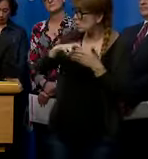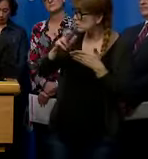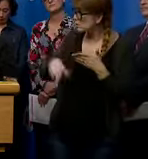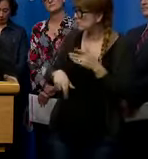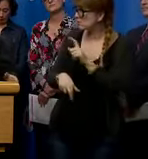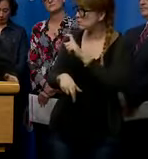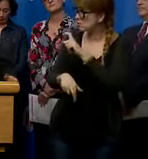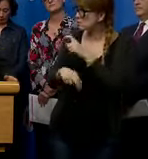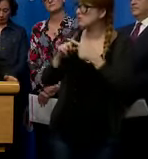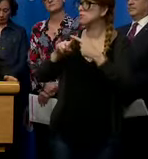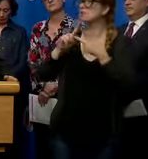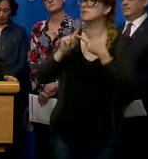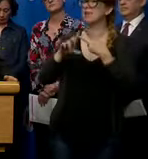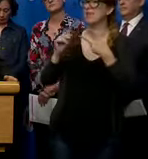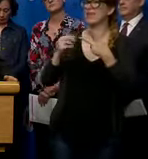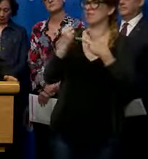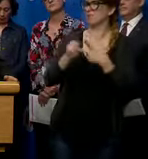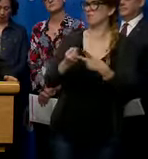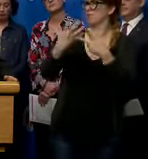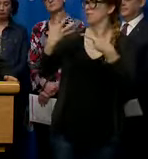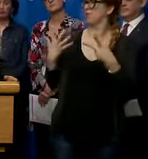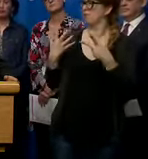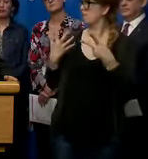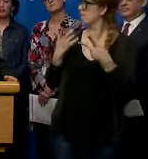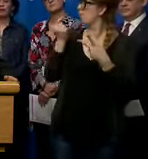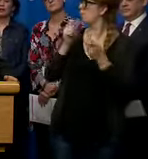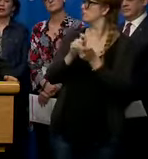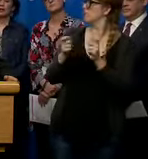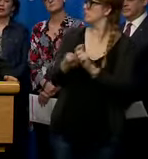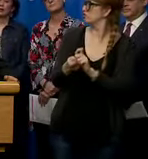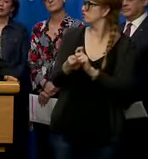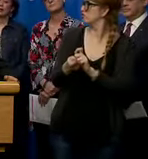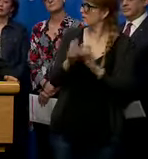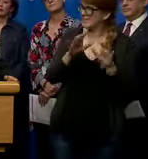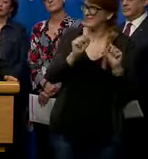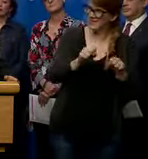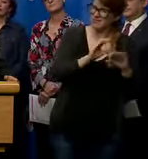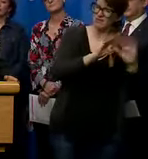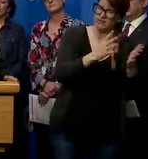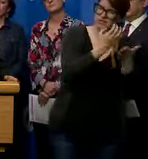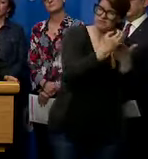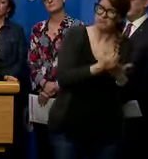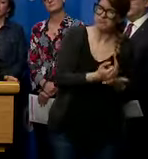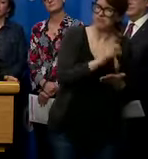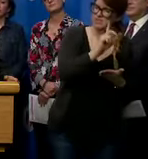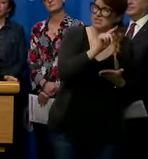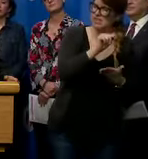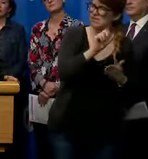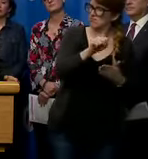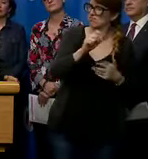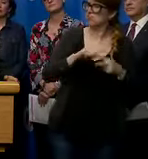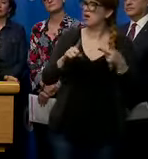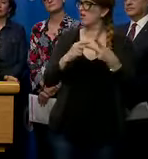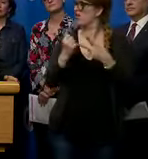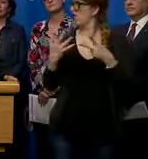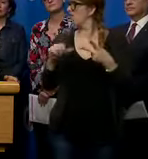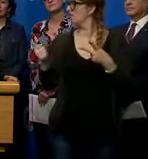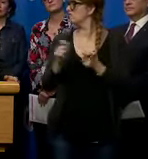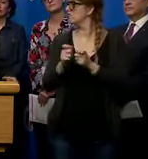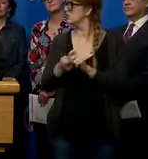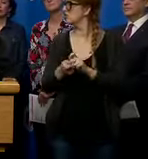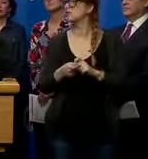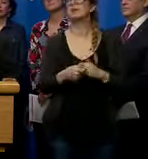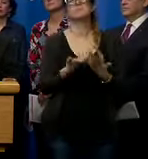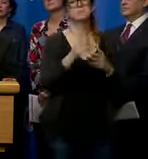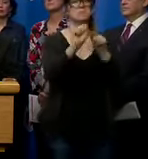And also expound upon what changed other than the empirical data or the other dashboards? Sure.